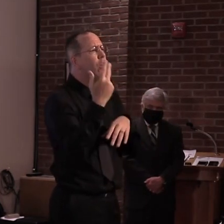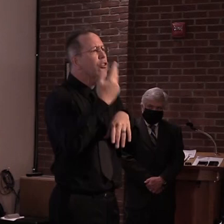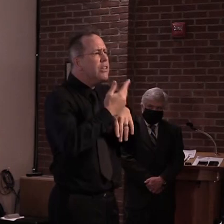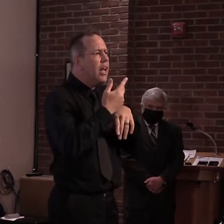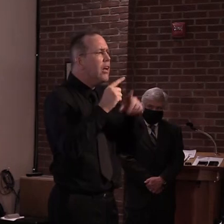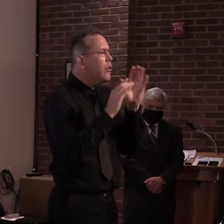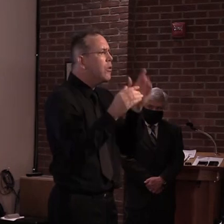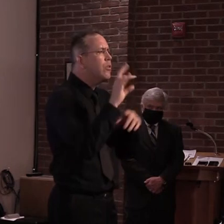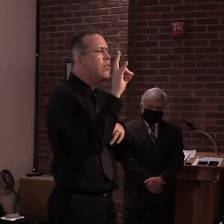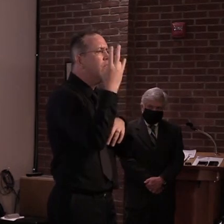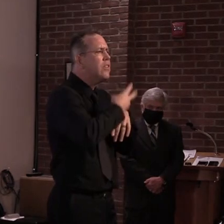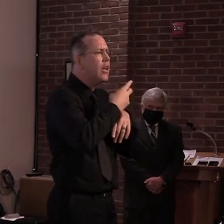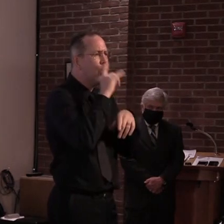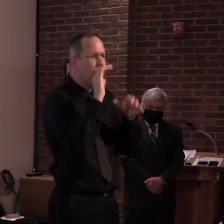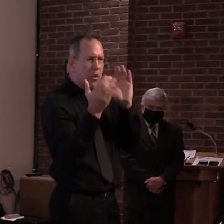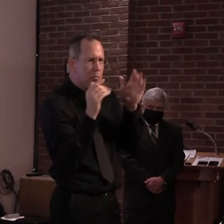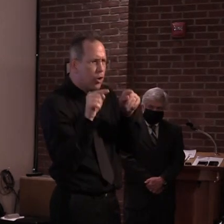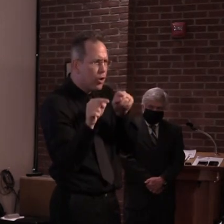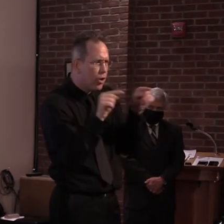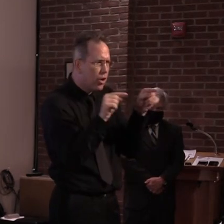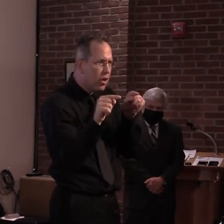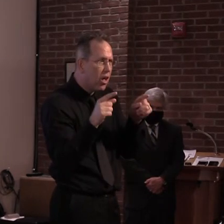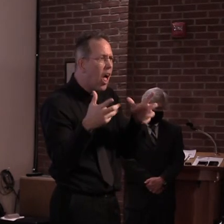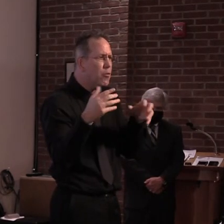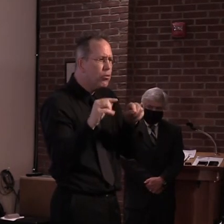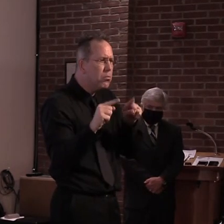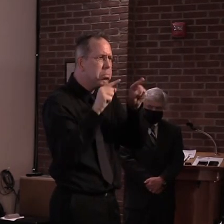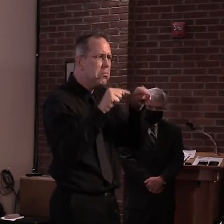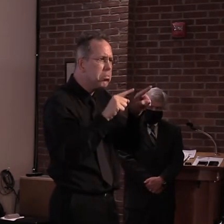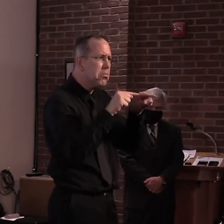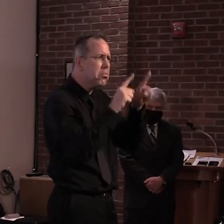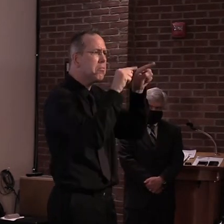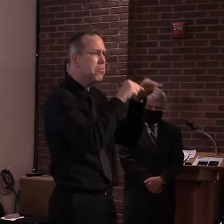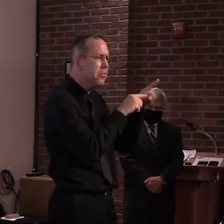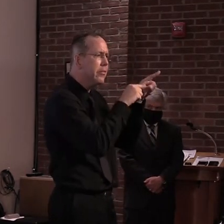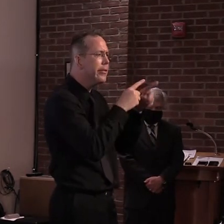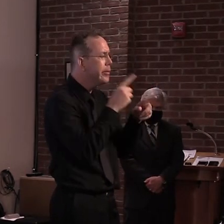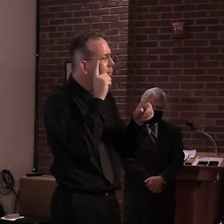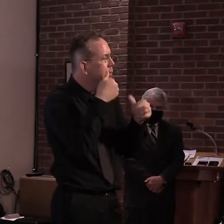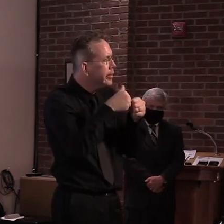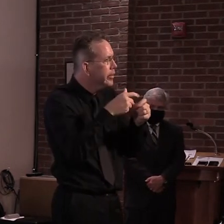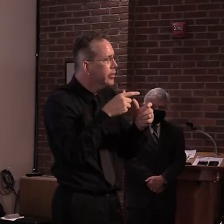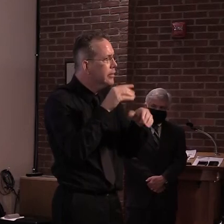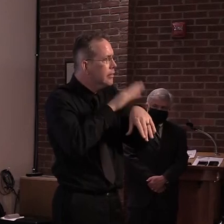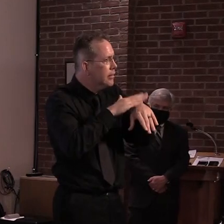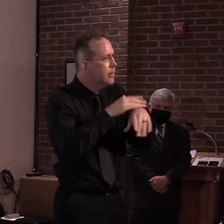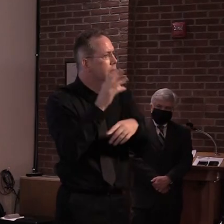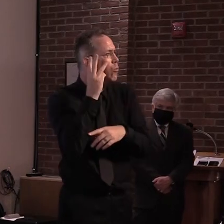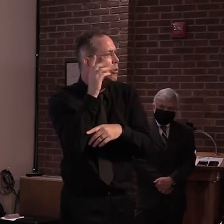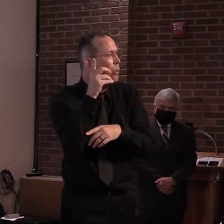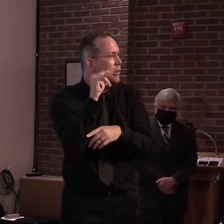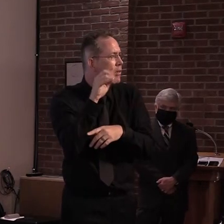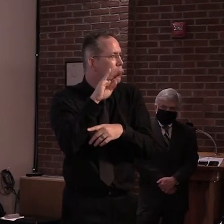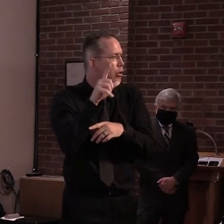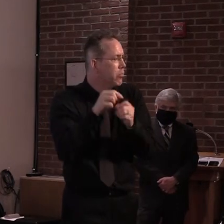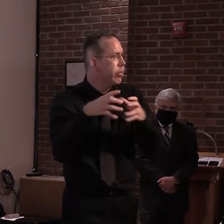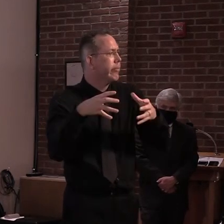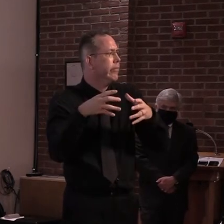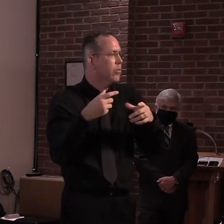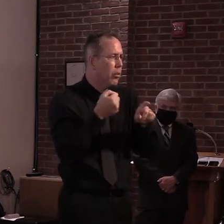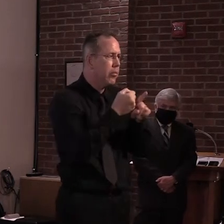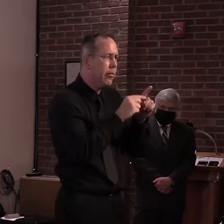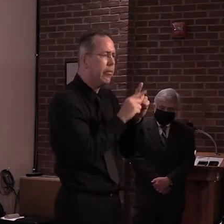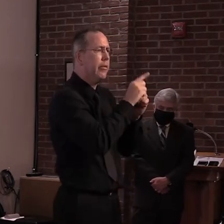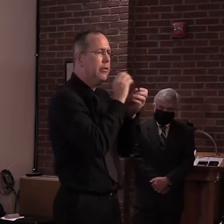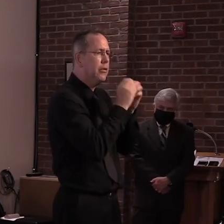expected given the community outbreak. But again, the growth rate remains below 1.5%, and we do not have the sustained